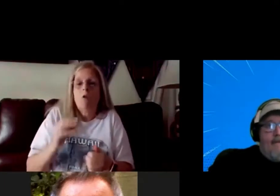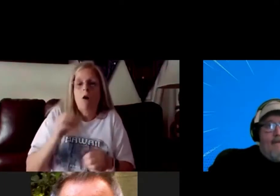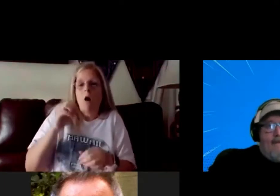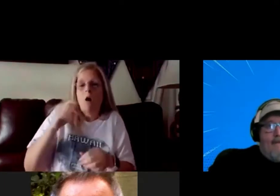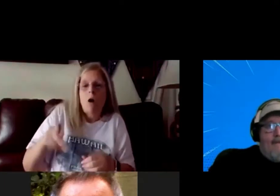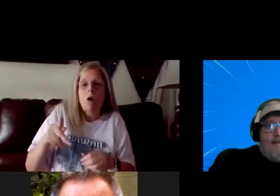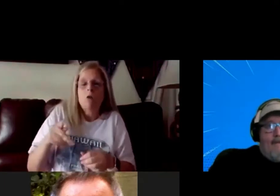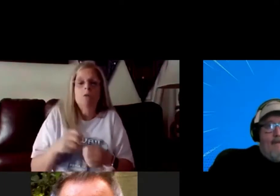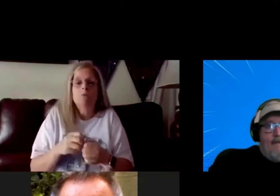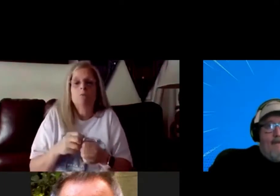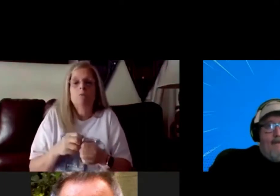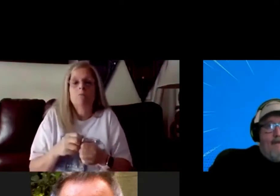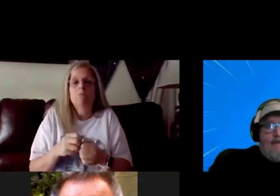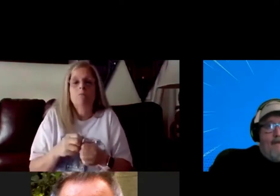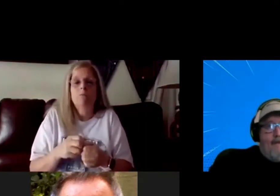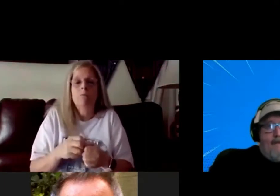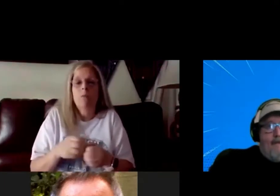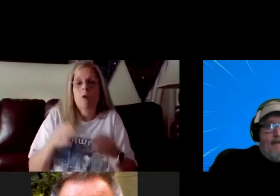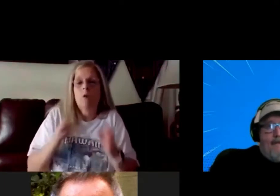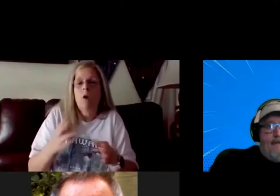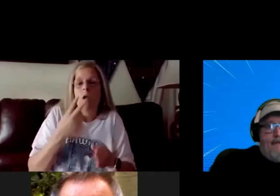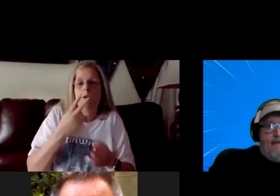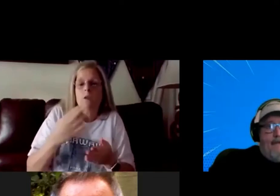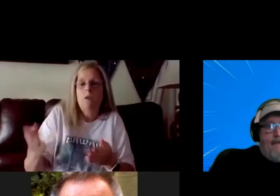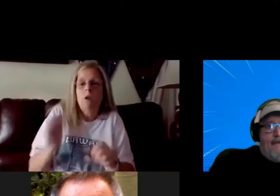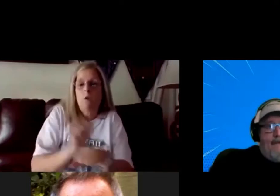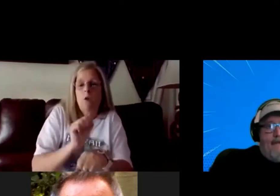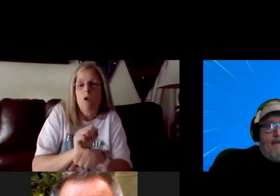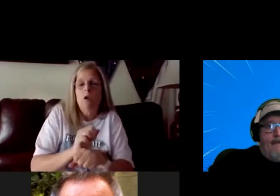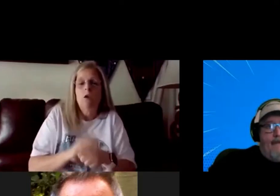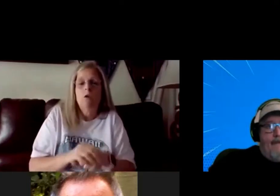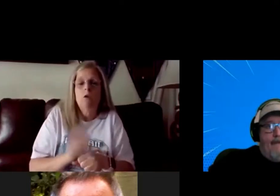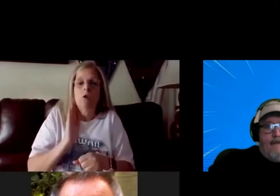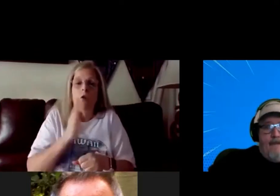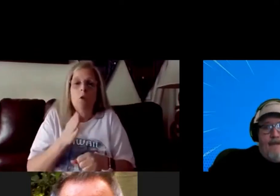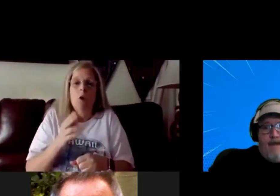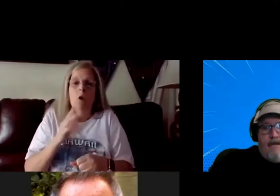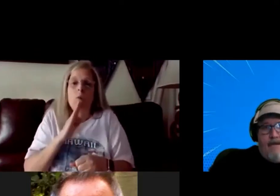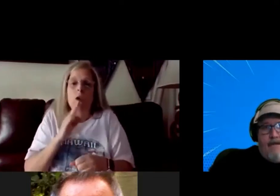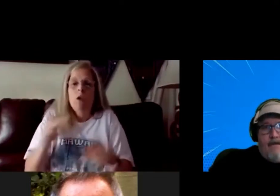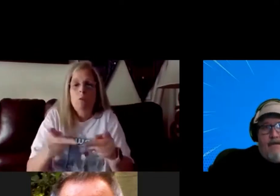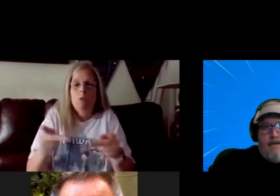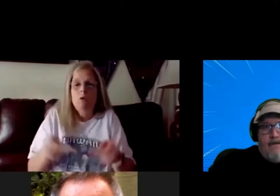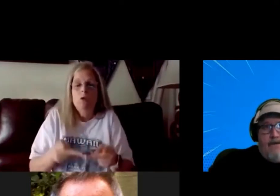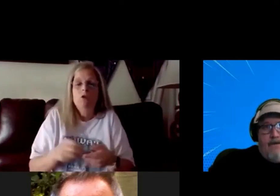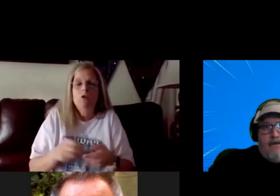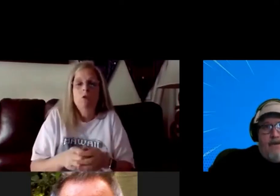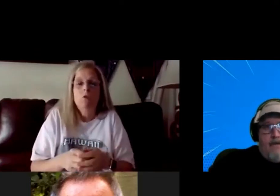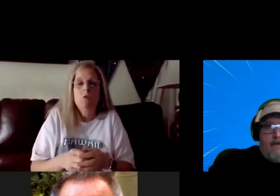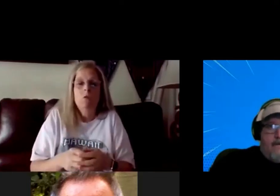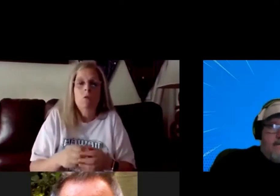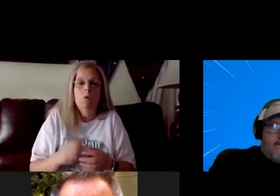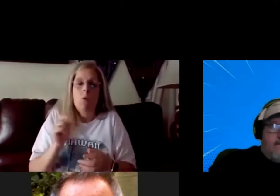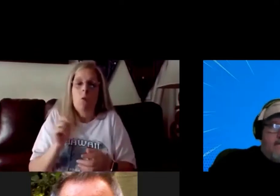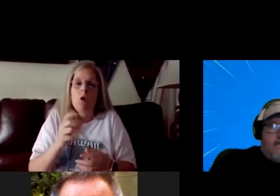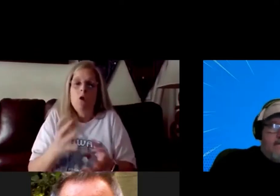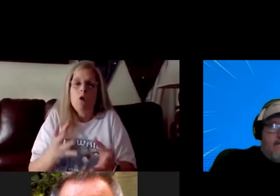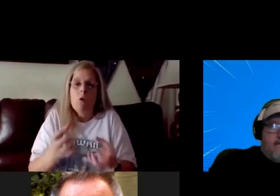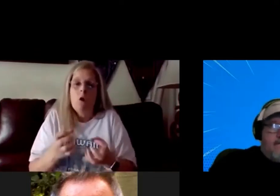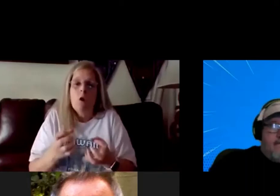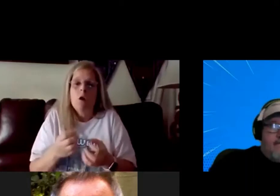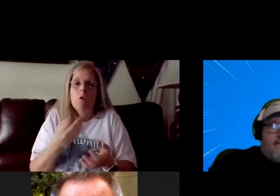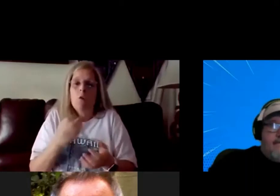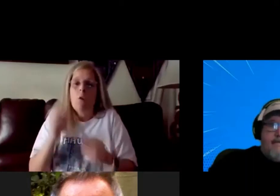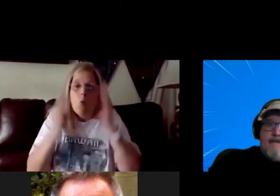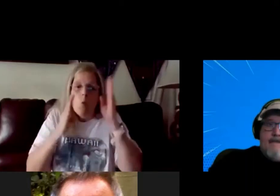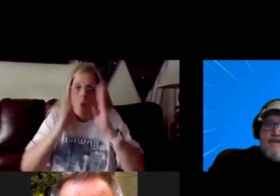Onpassive, the way I see things working, you will be in a position where you just won't have to worry about finances. And